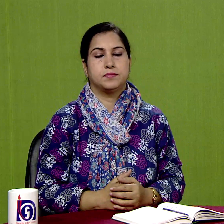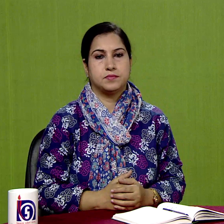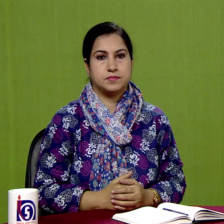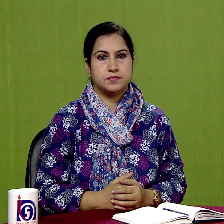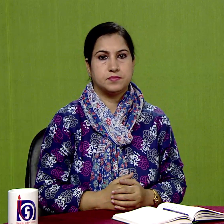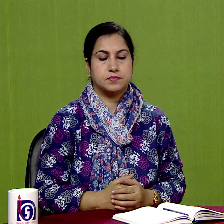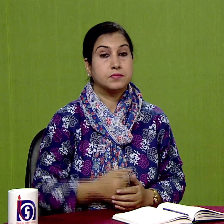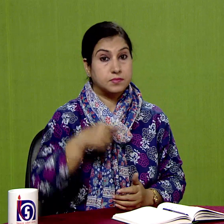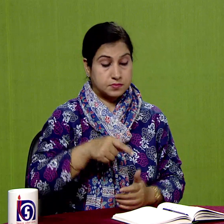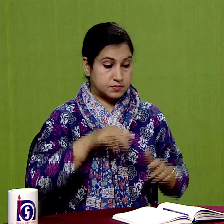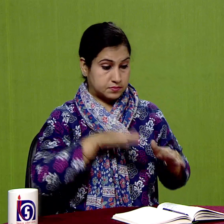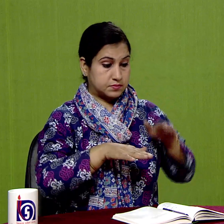These stages were